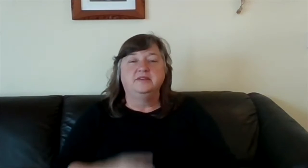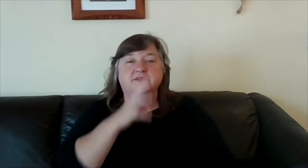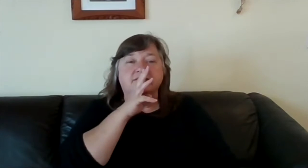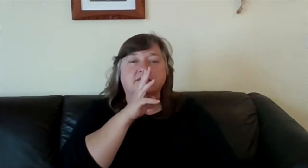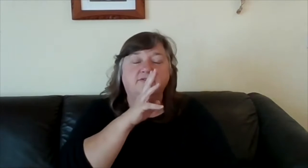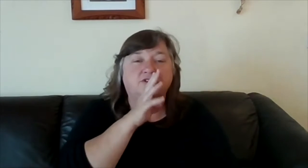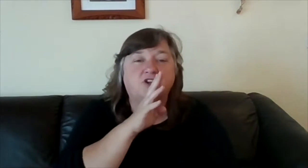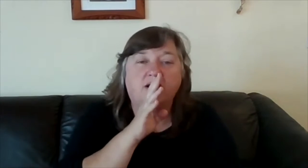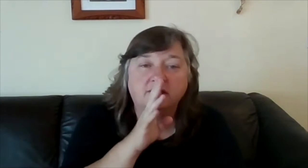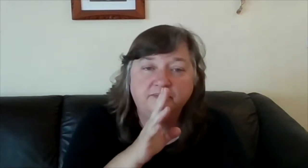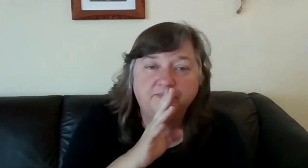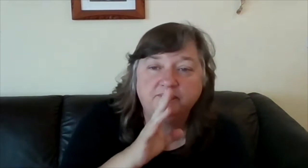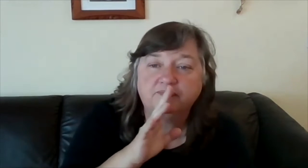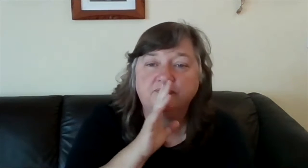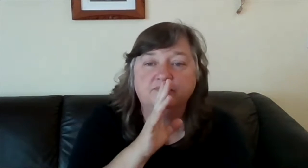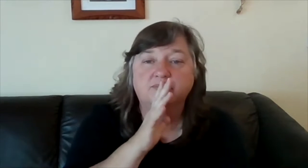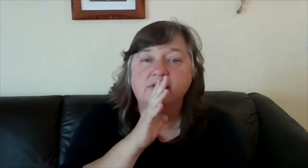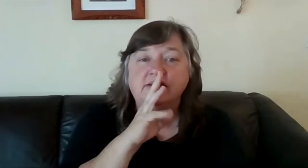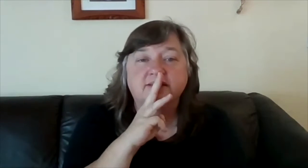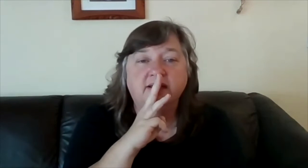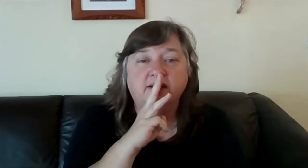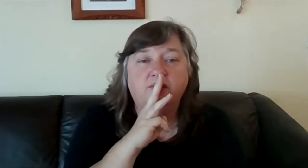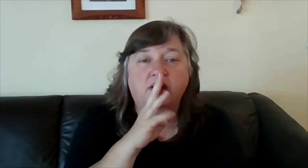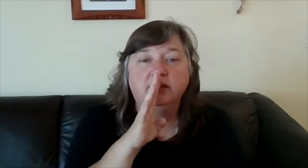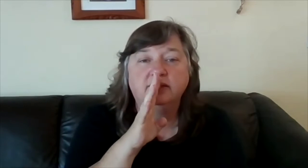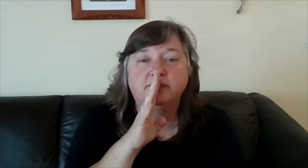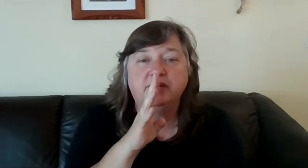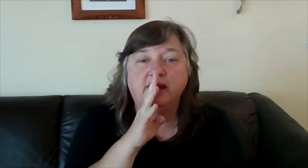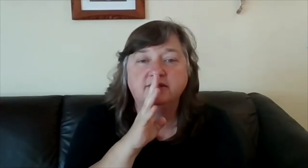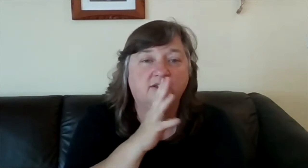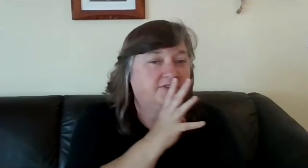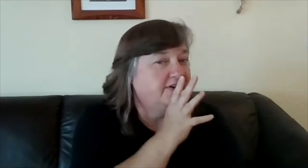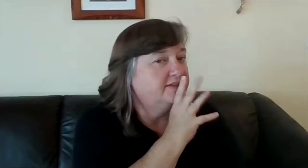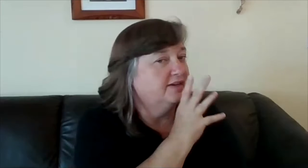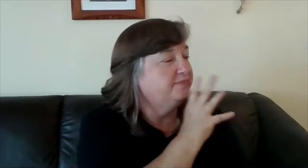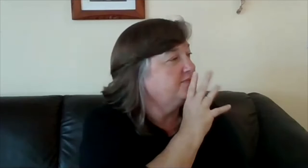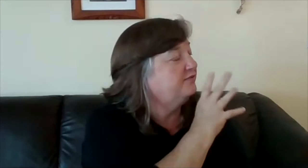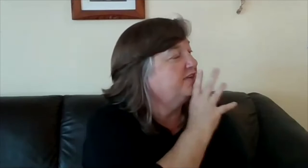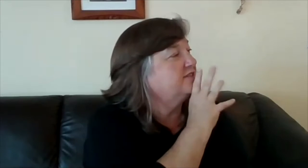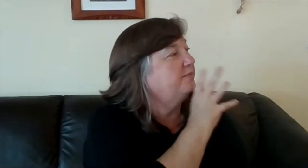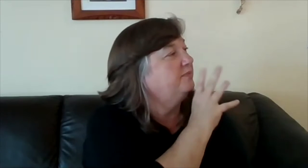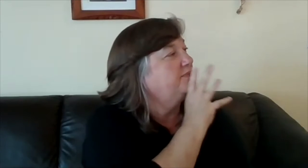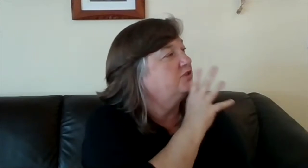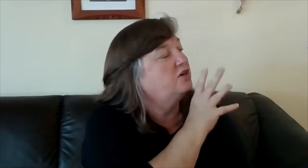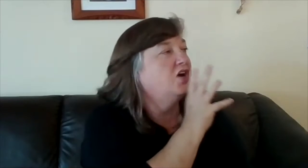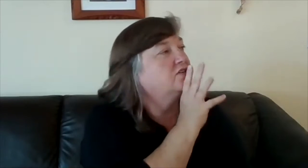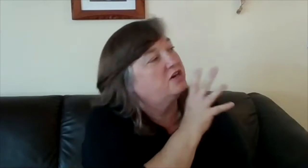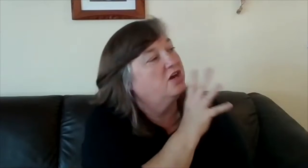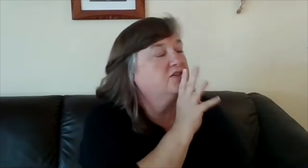This is the sign for talk. It's kind of like water, except that it has all of your hands up, your fingers up. Talk, talk, talk, talk, talk,